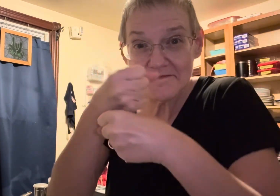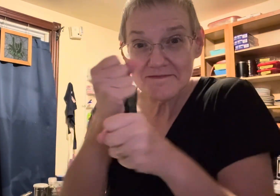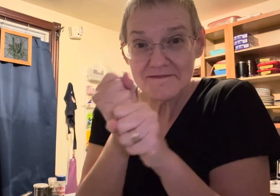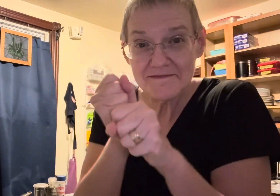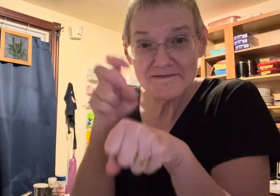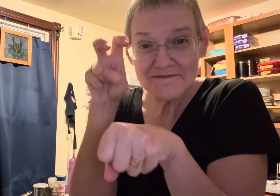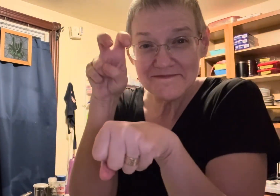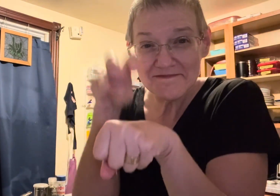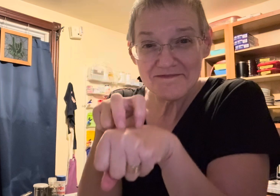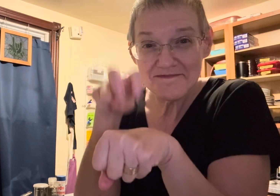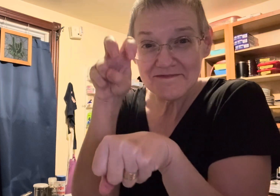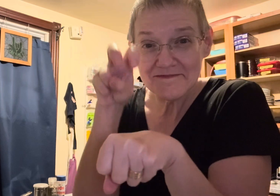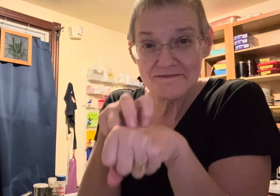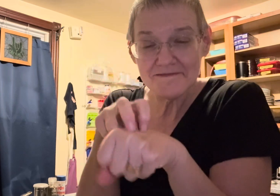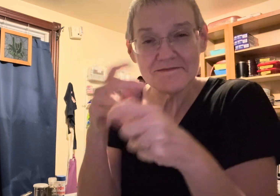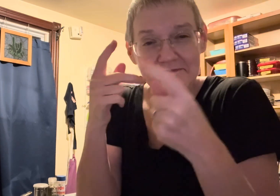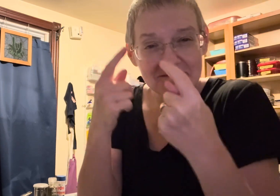Today we're going to make chips.